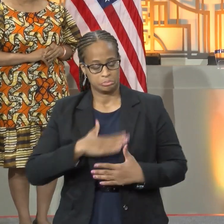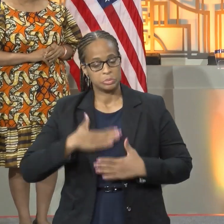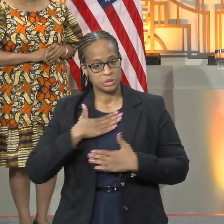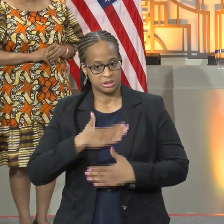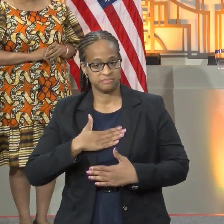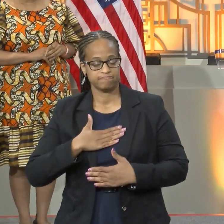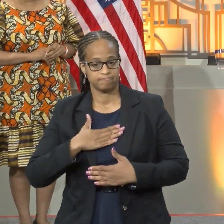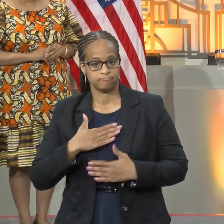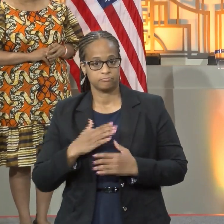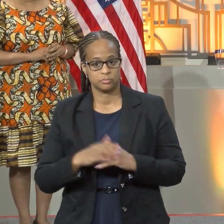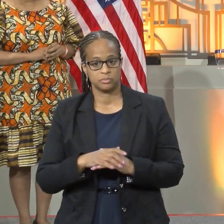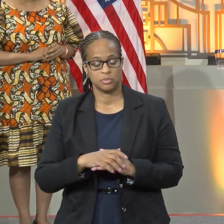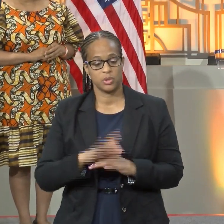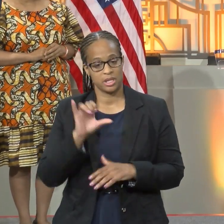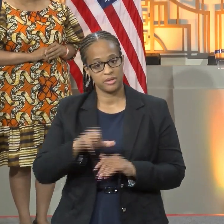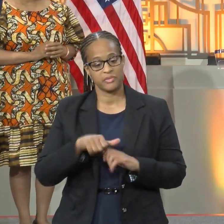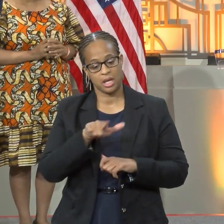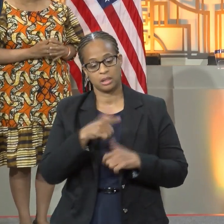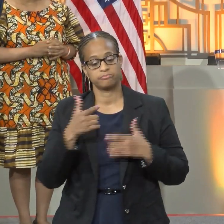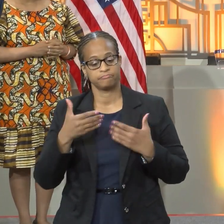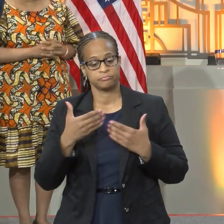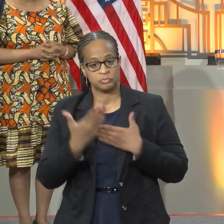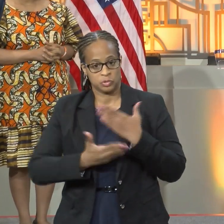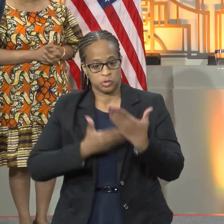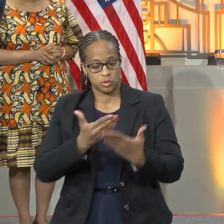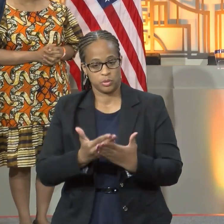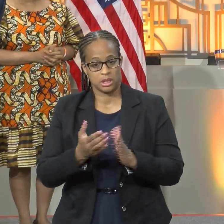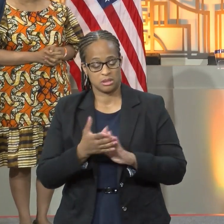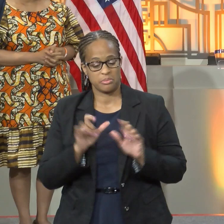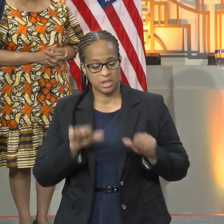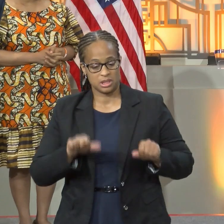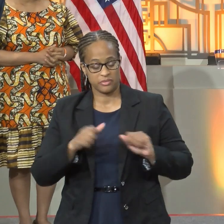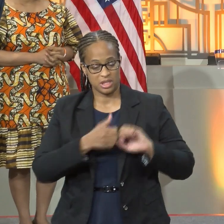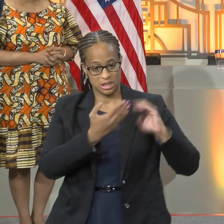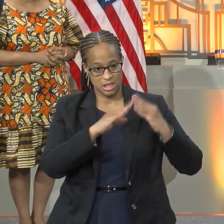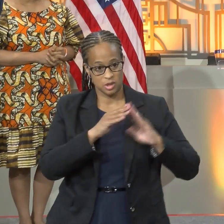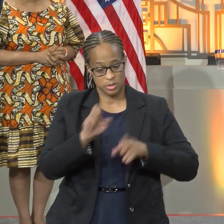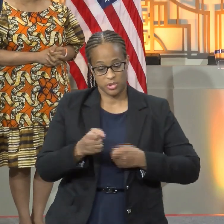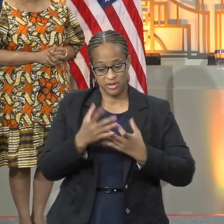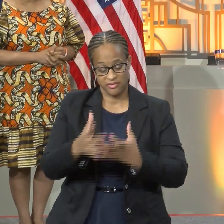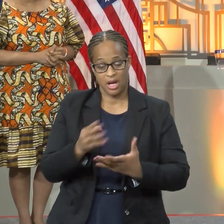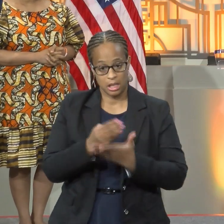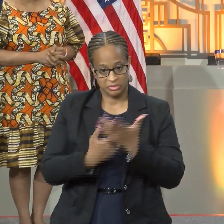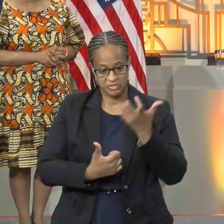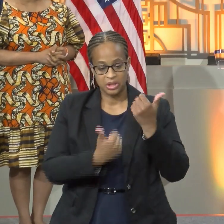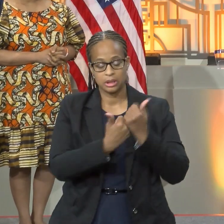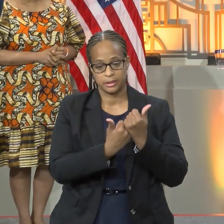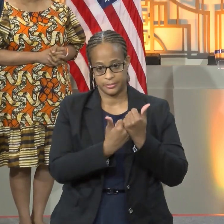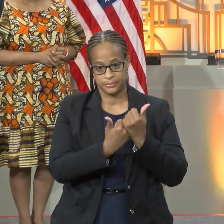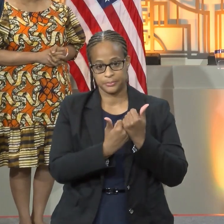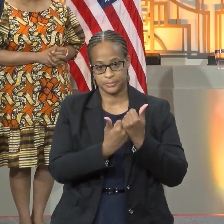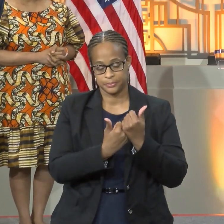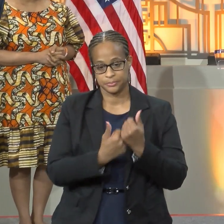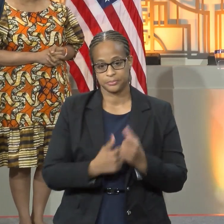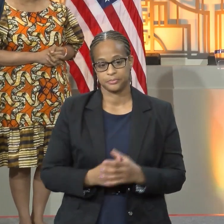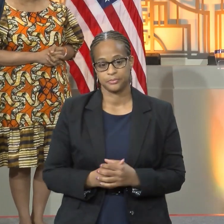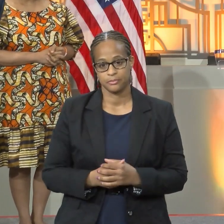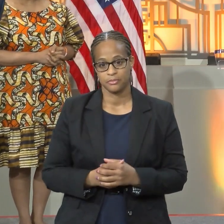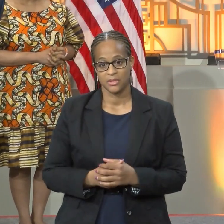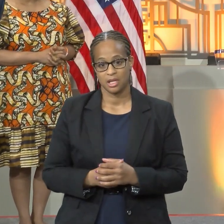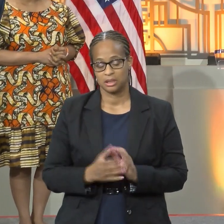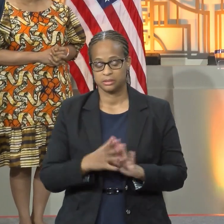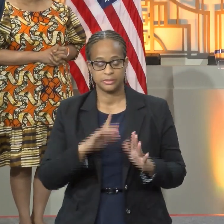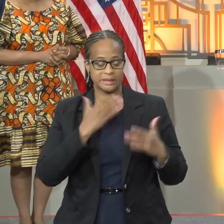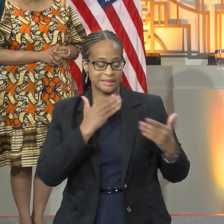pleased with that generous ability of the city to provide funding, and cannot thank